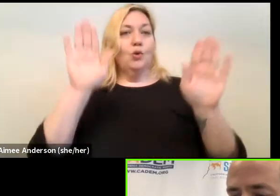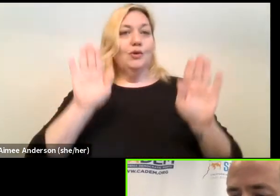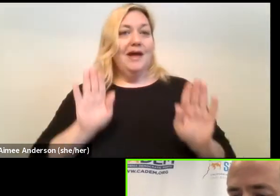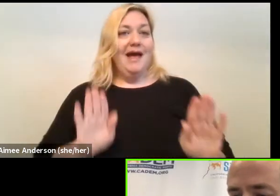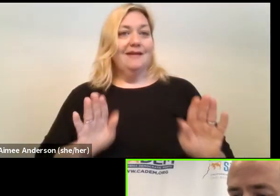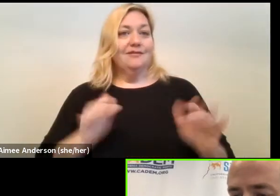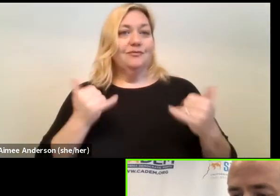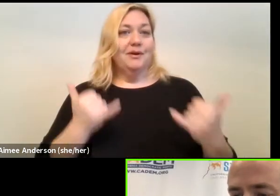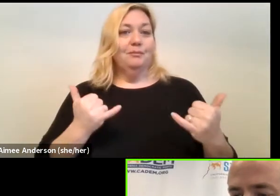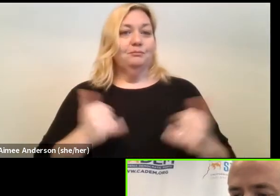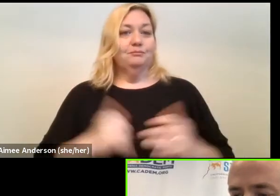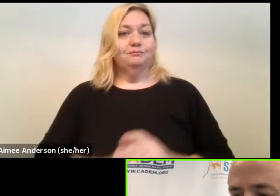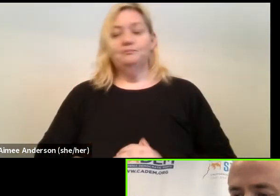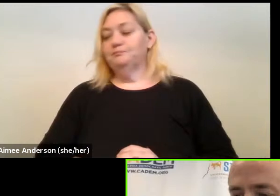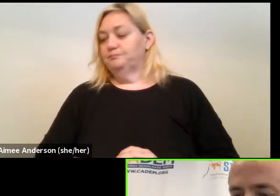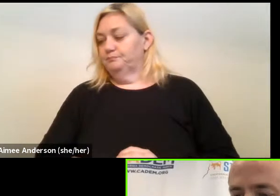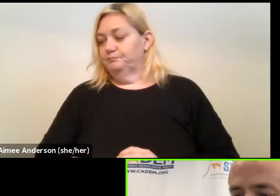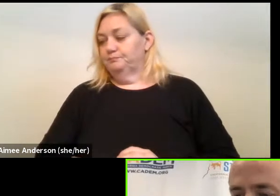point.